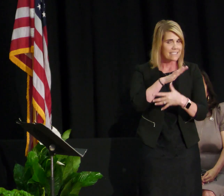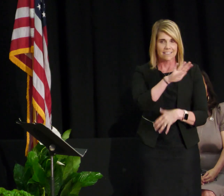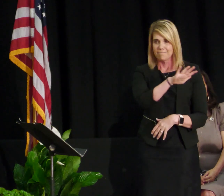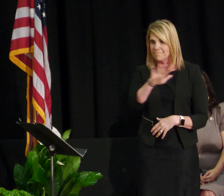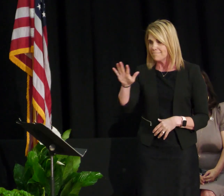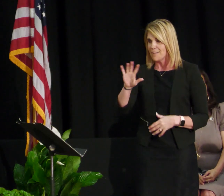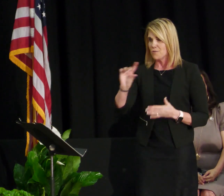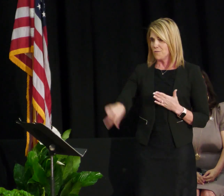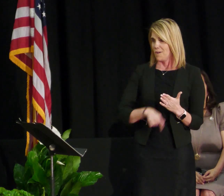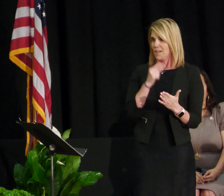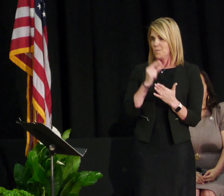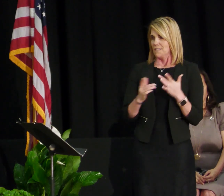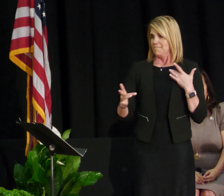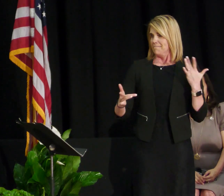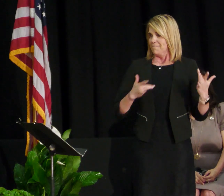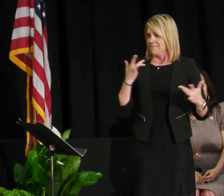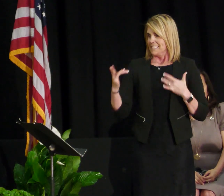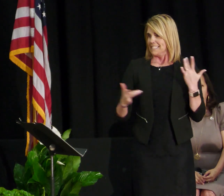Seniors.